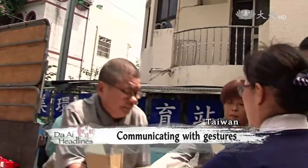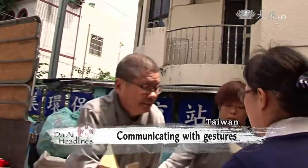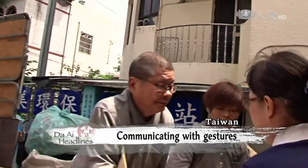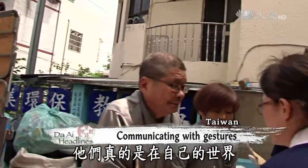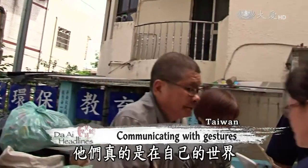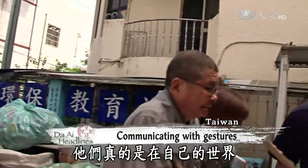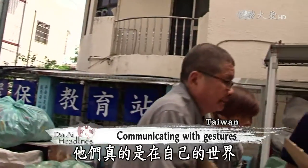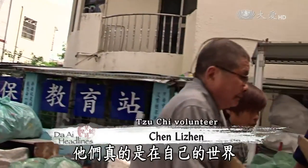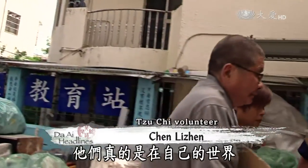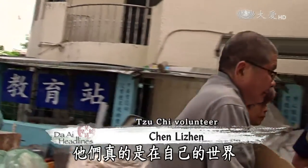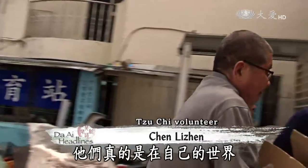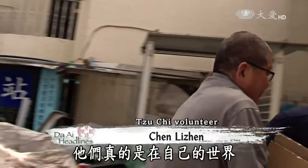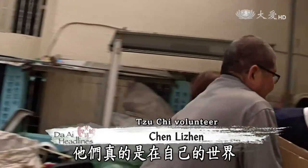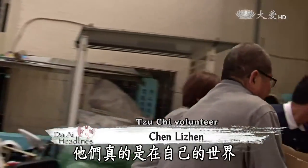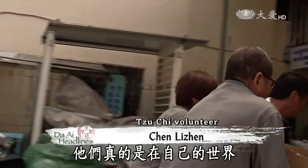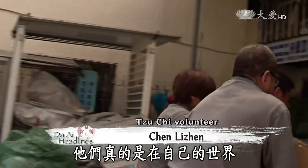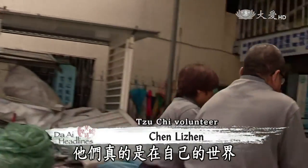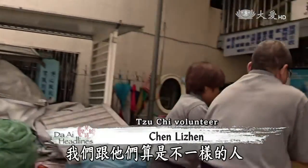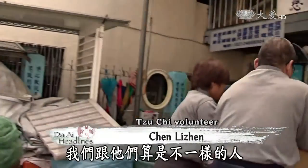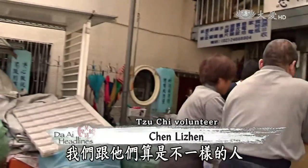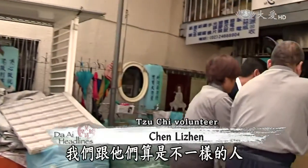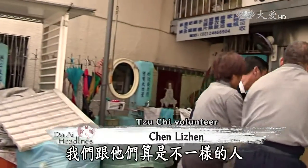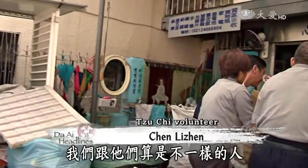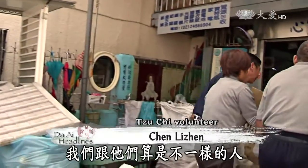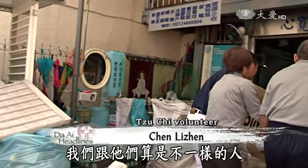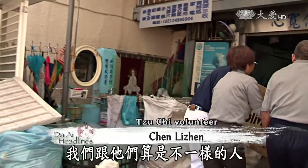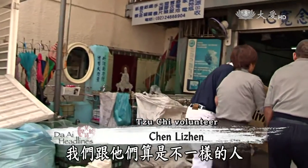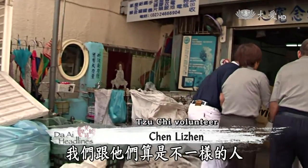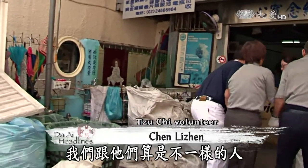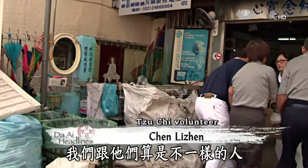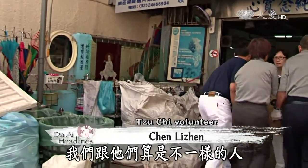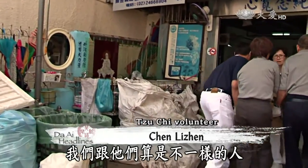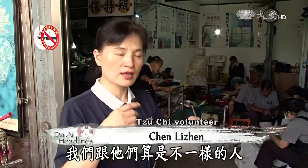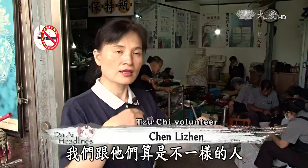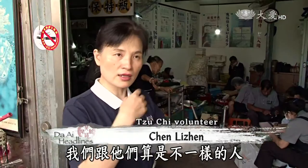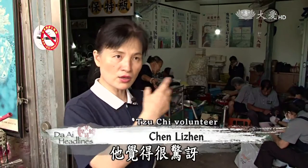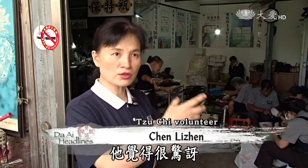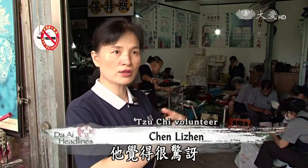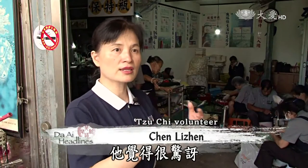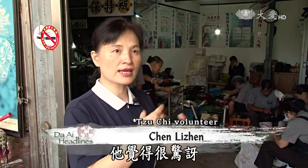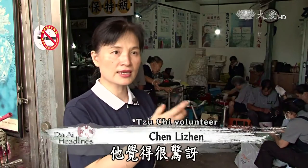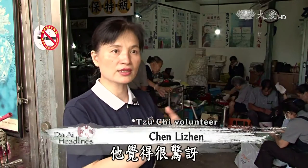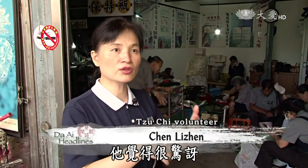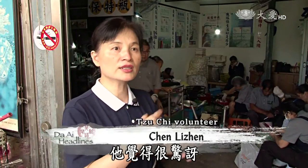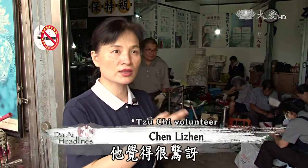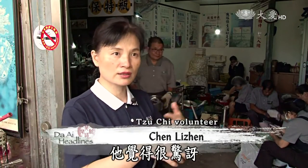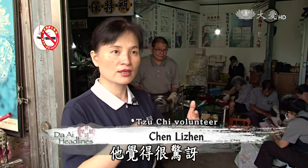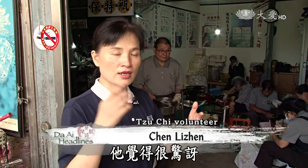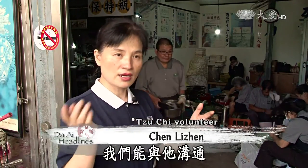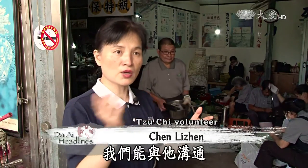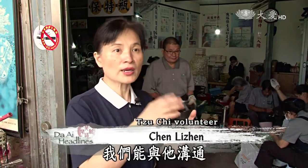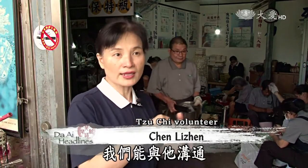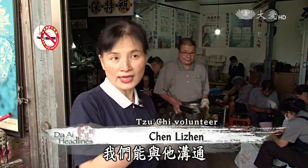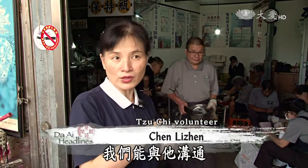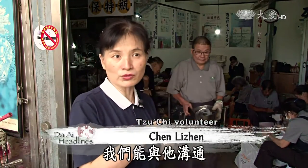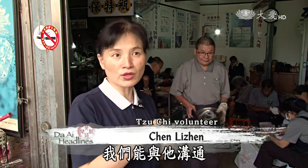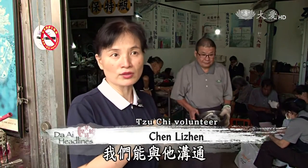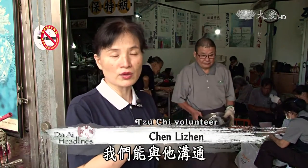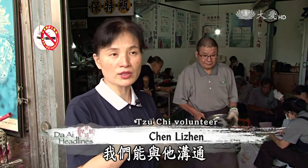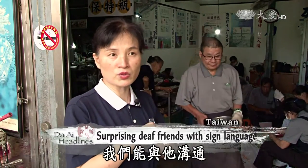They are really living in their own worlds. We are considered different from them. He was very surprised to see how we could communicate with him.